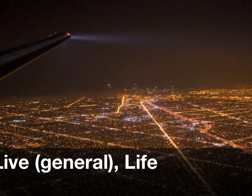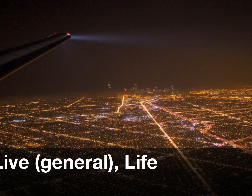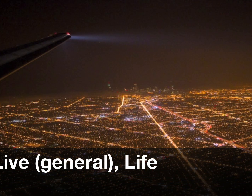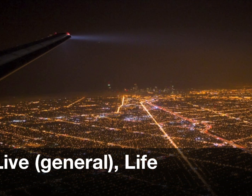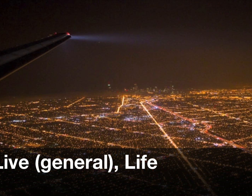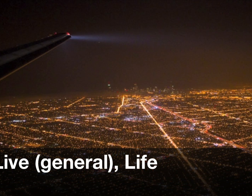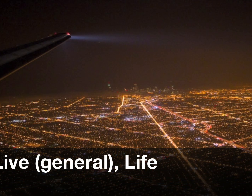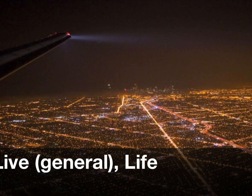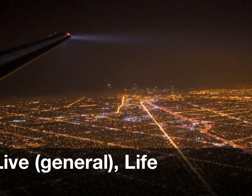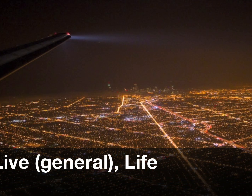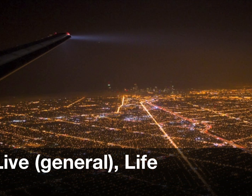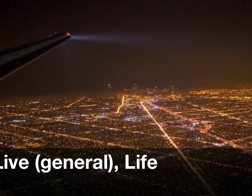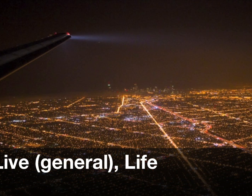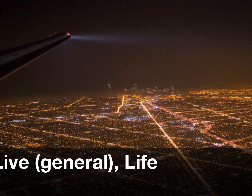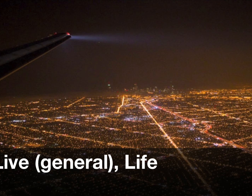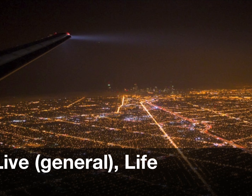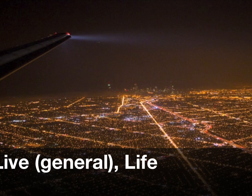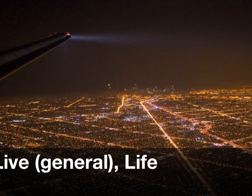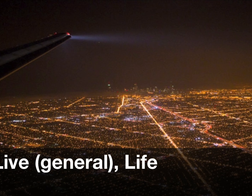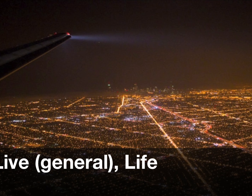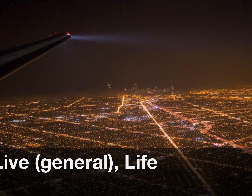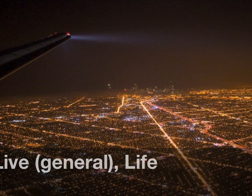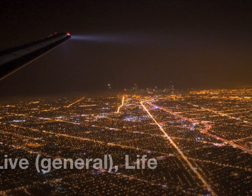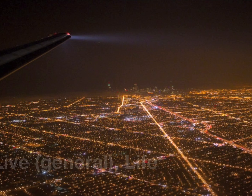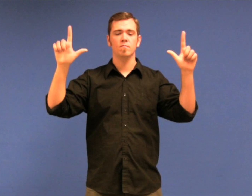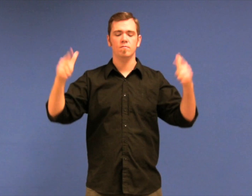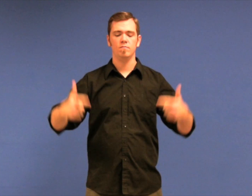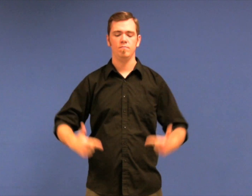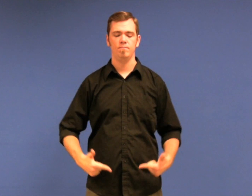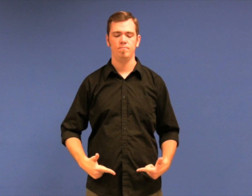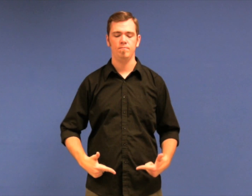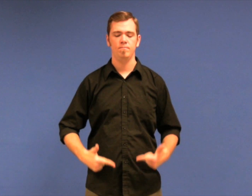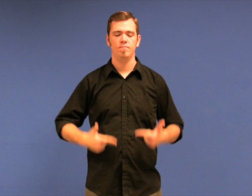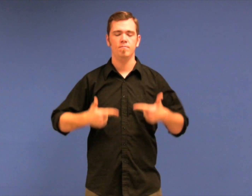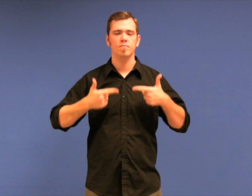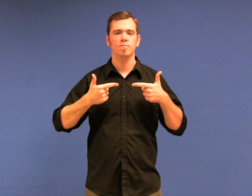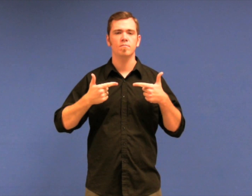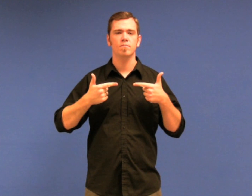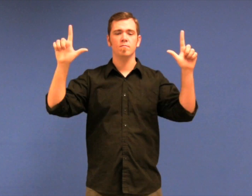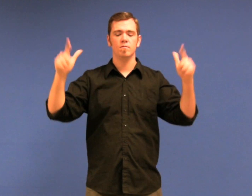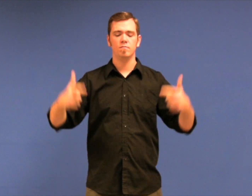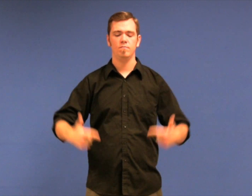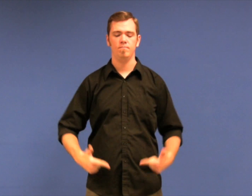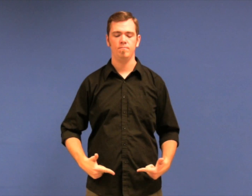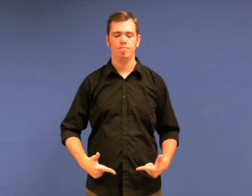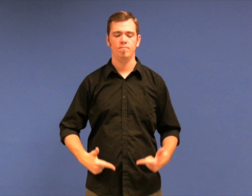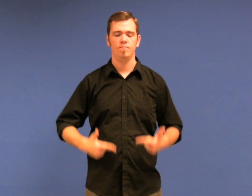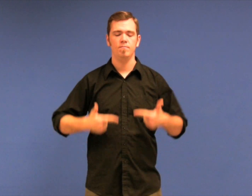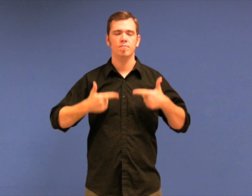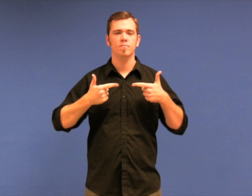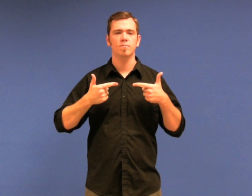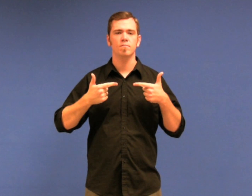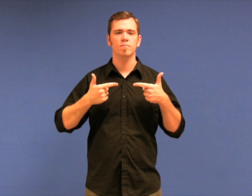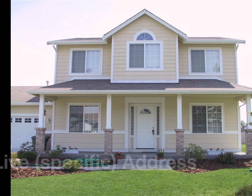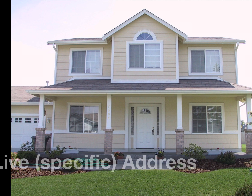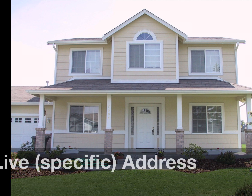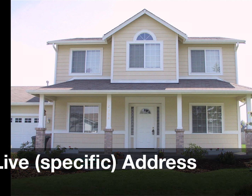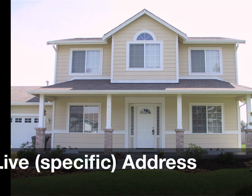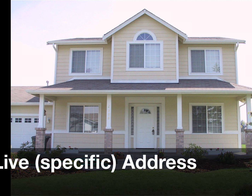All right, the sign for live. Generally, I live somewhere, or life is live. So basically, I live in California.